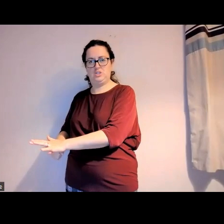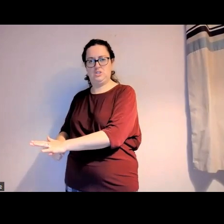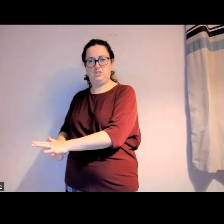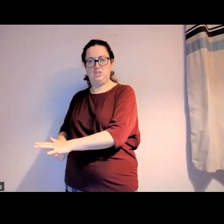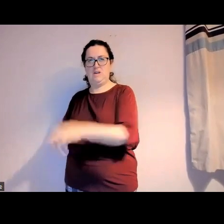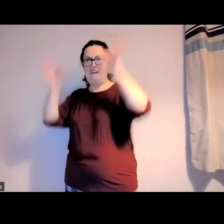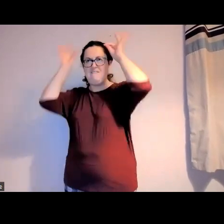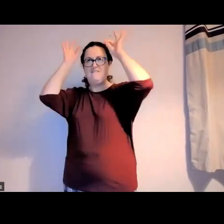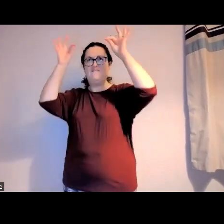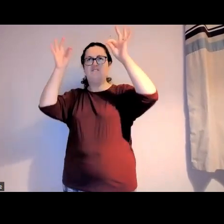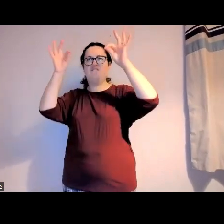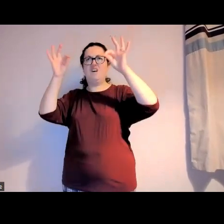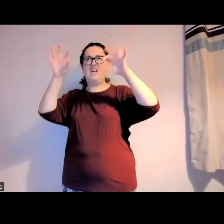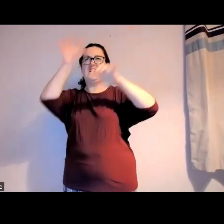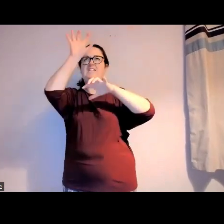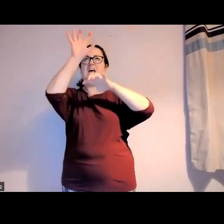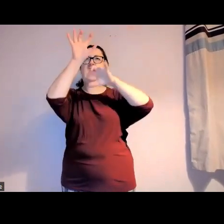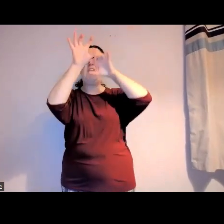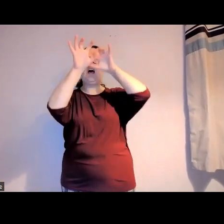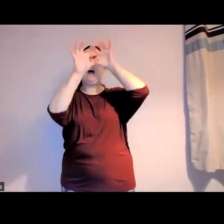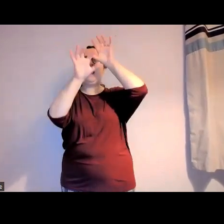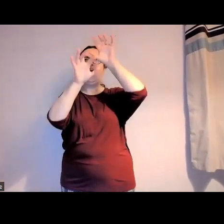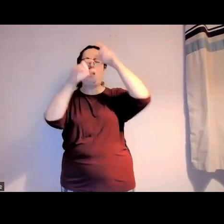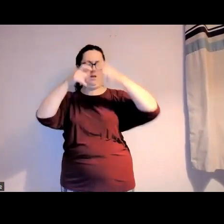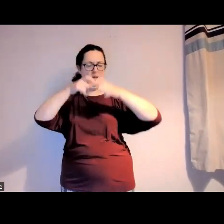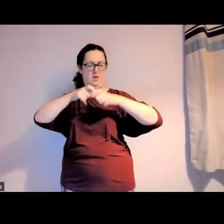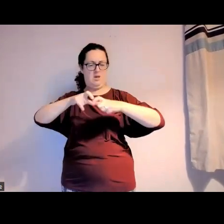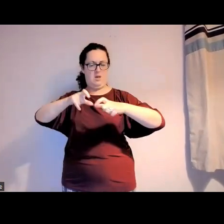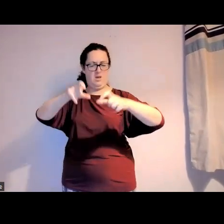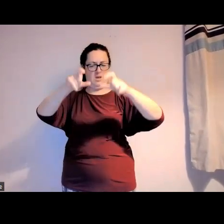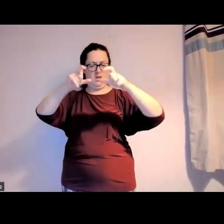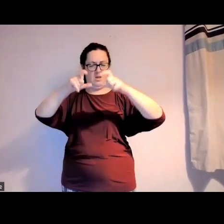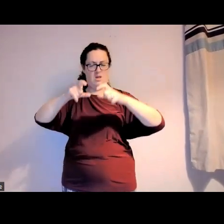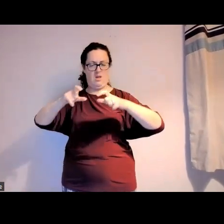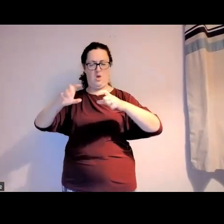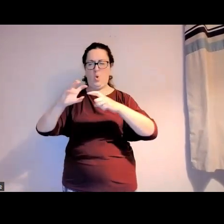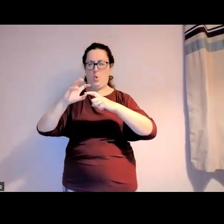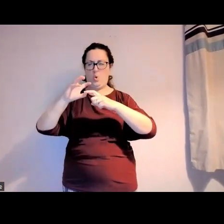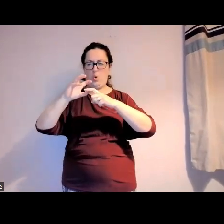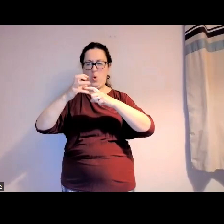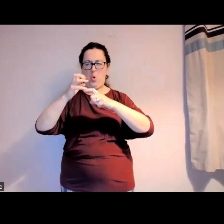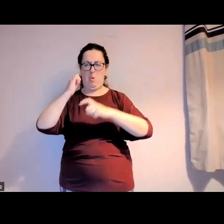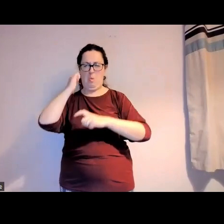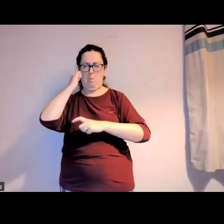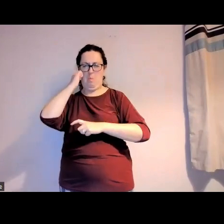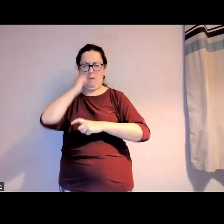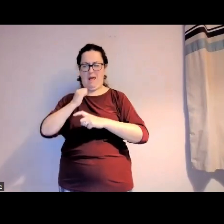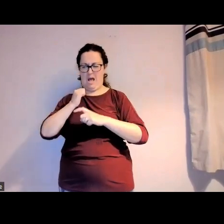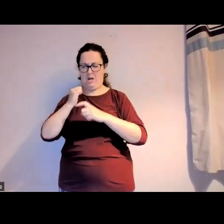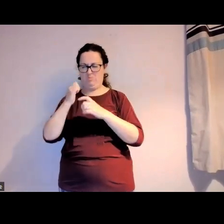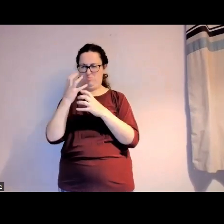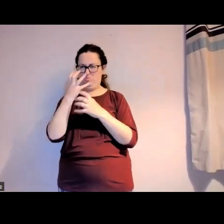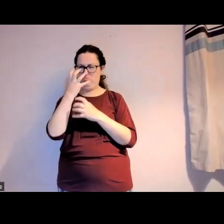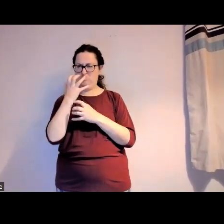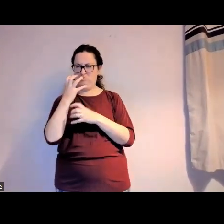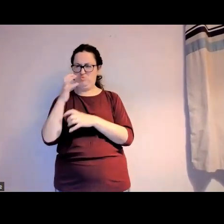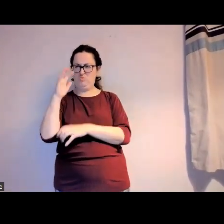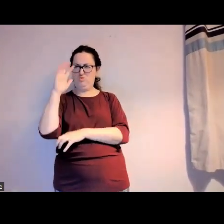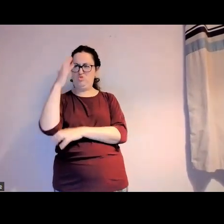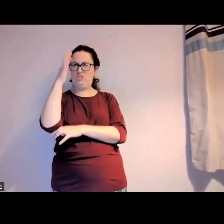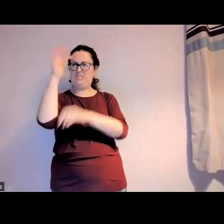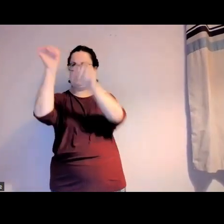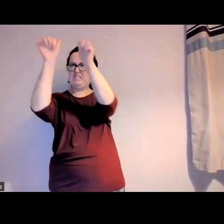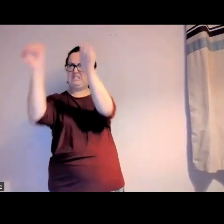Perforated veil tears on the continuum between the coal mine black brooding silhouetted